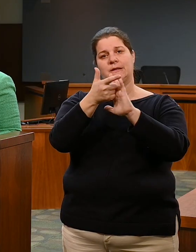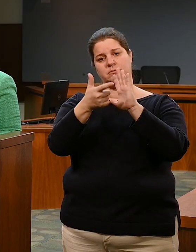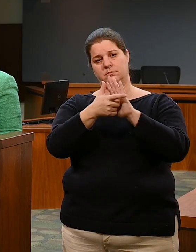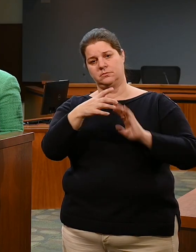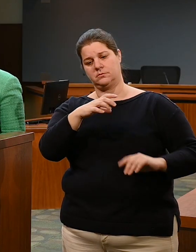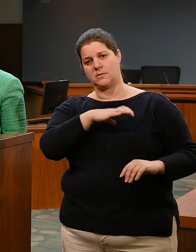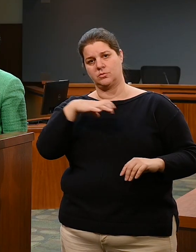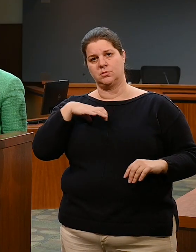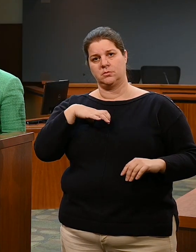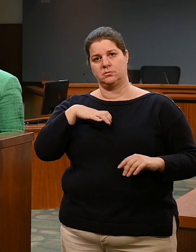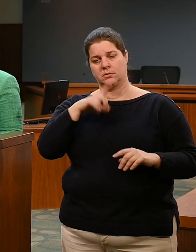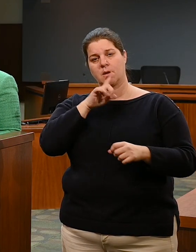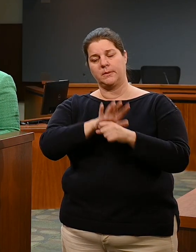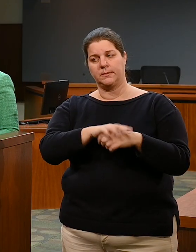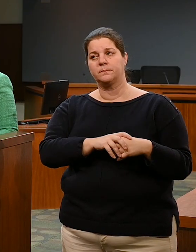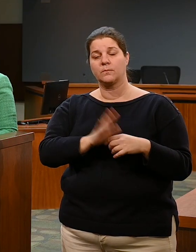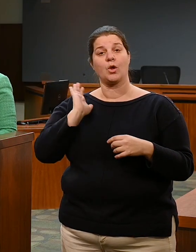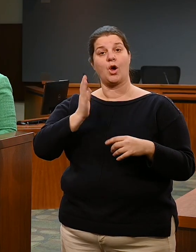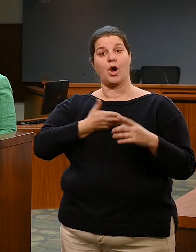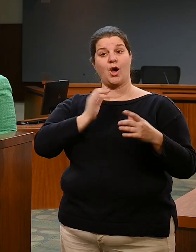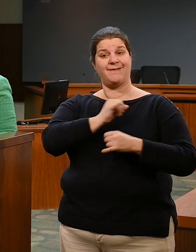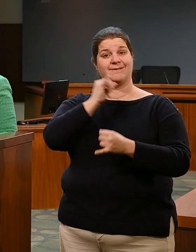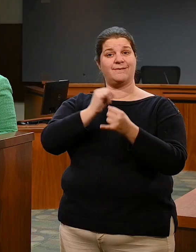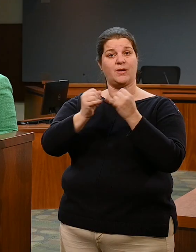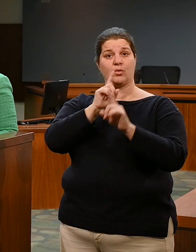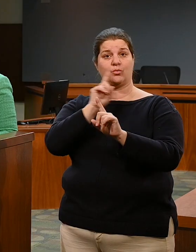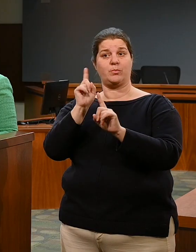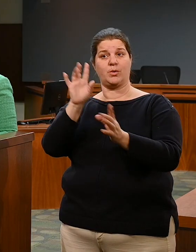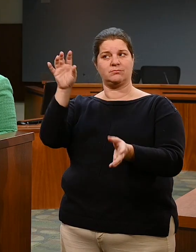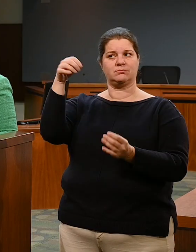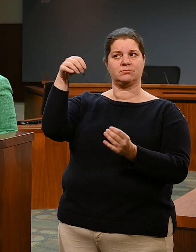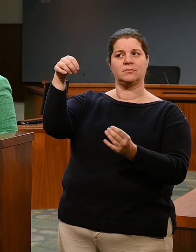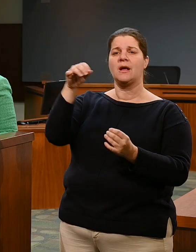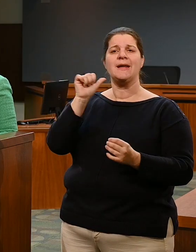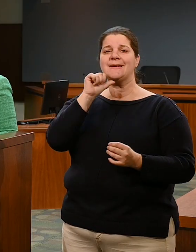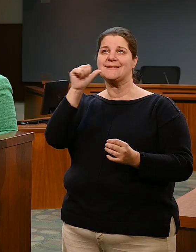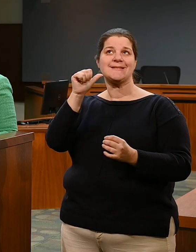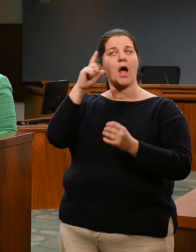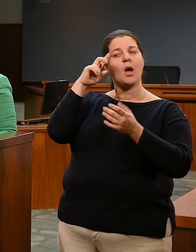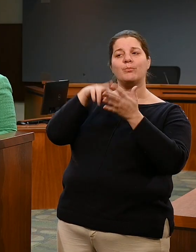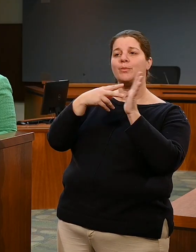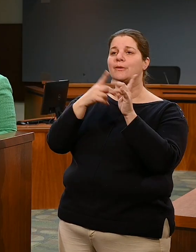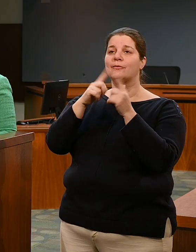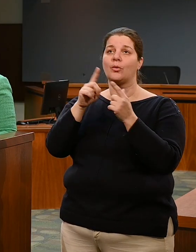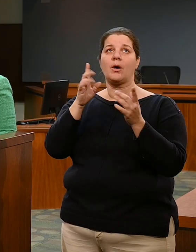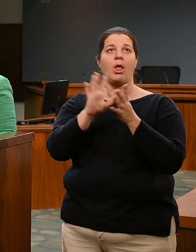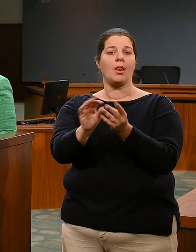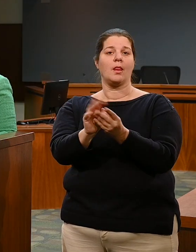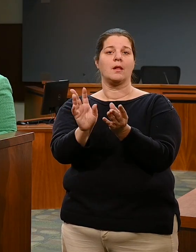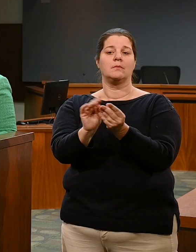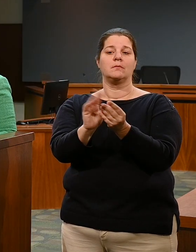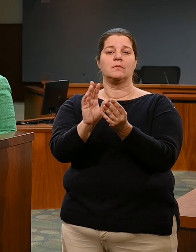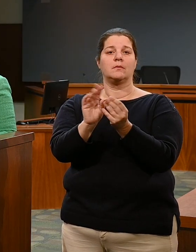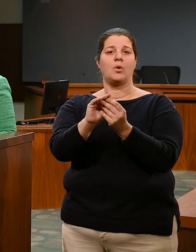commitment. Our final report is not intended to be aspirational alone. It is a